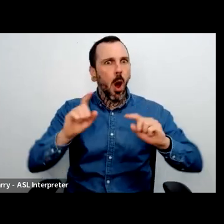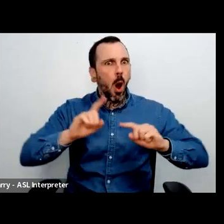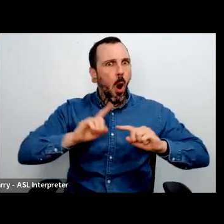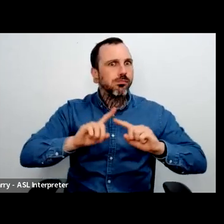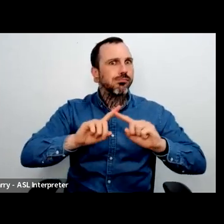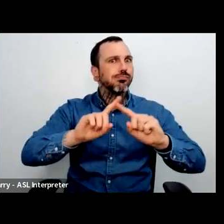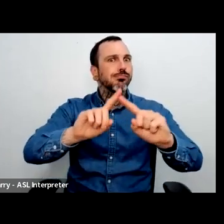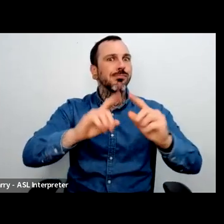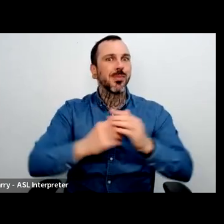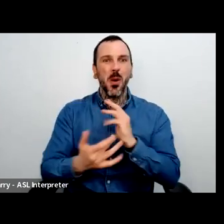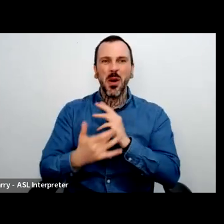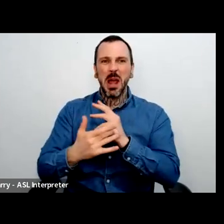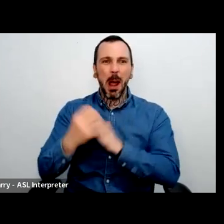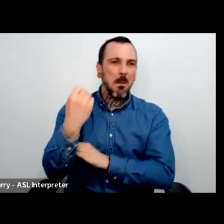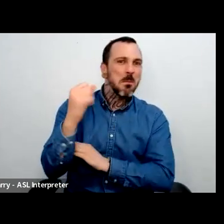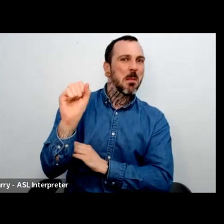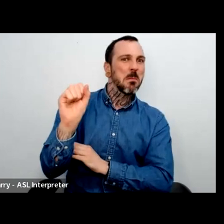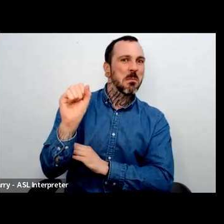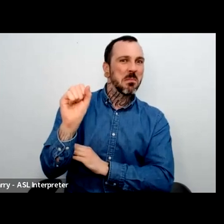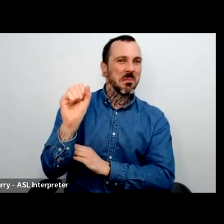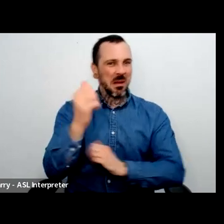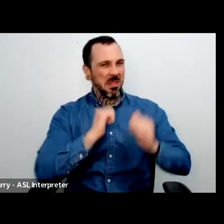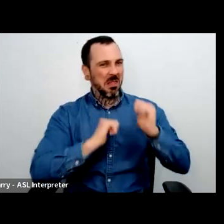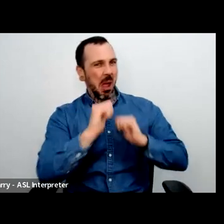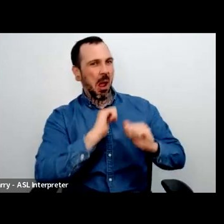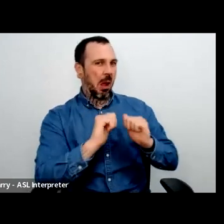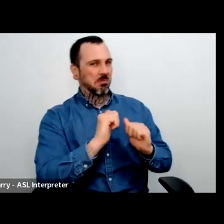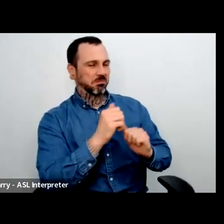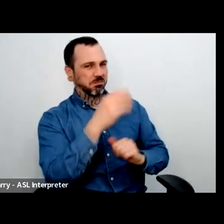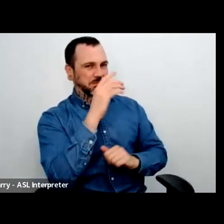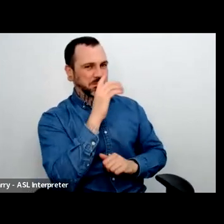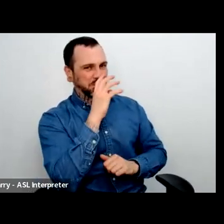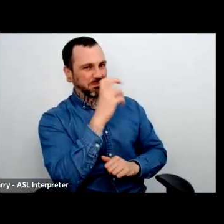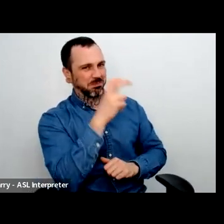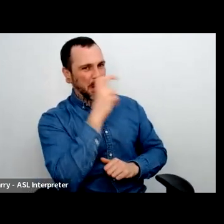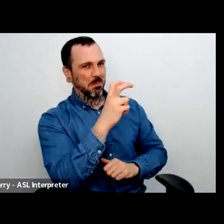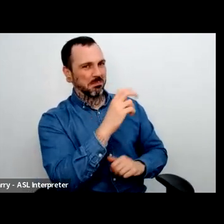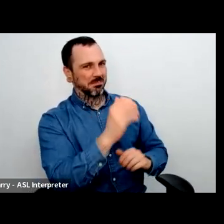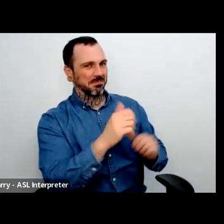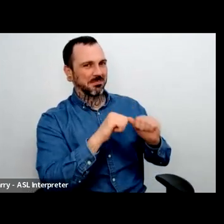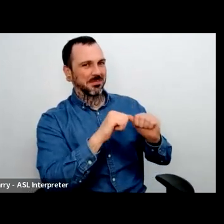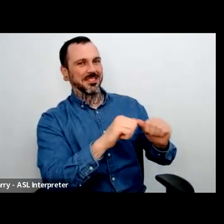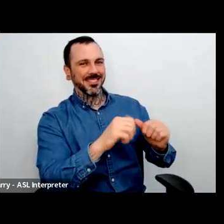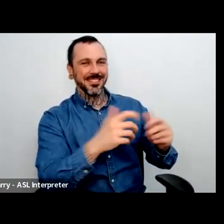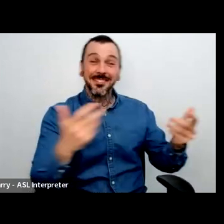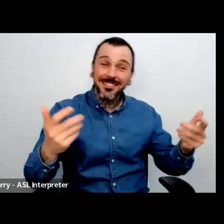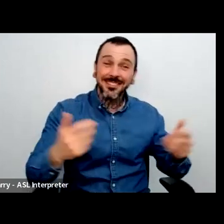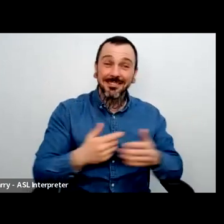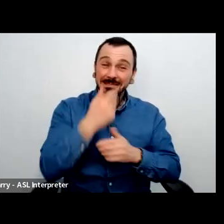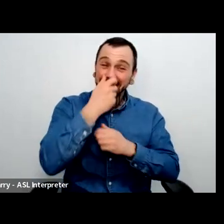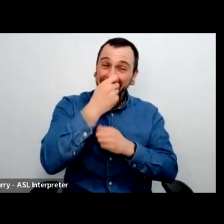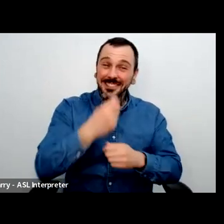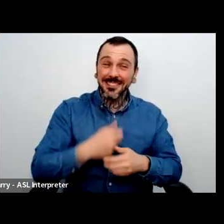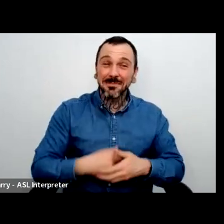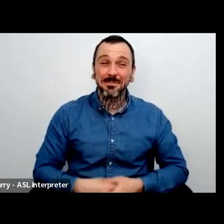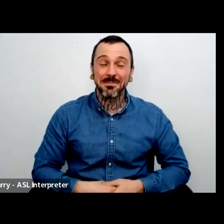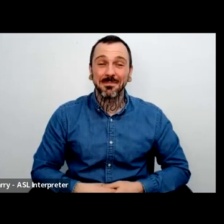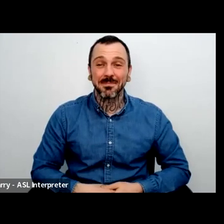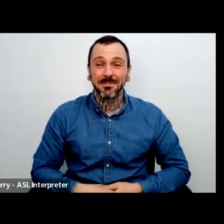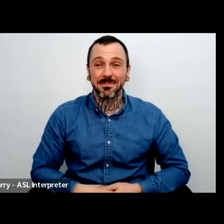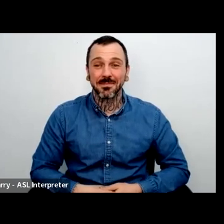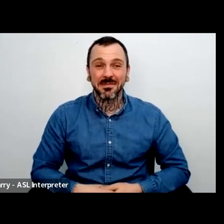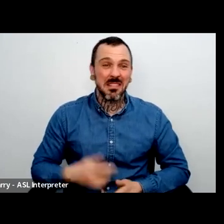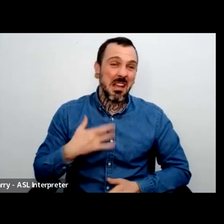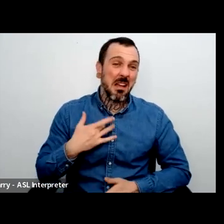fighting technology as a position for our sector. I'm really optimistic about the fact that there's no more slow trickle.